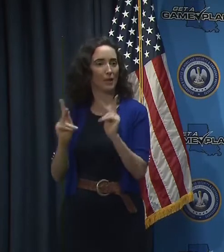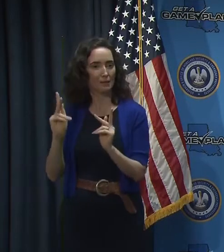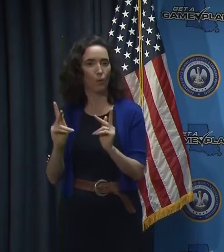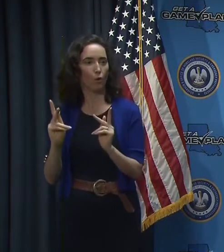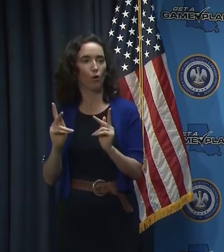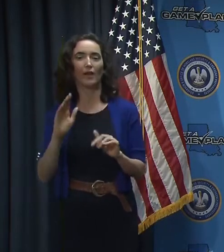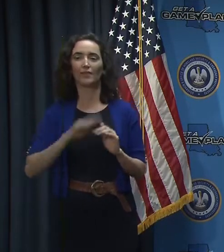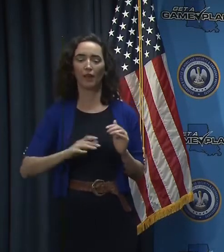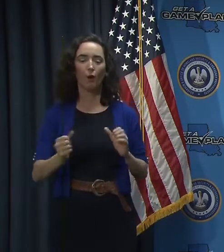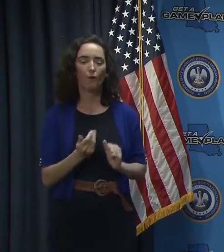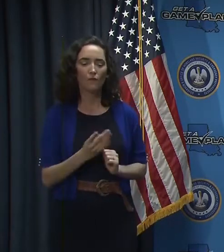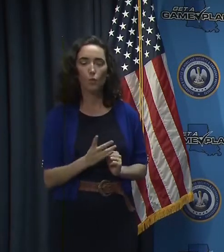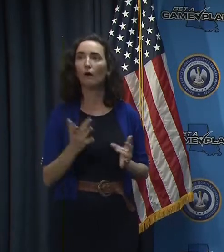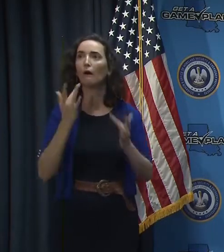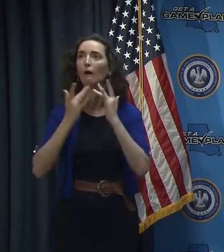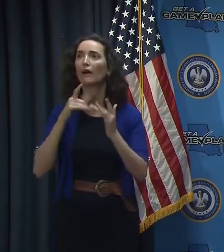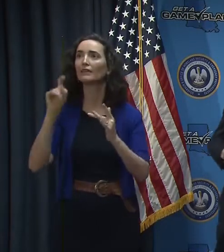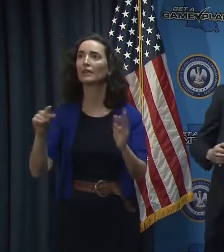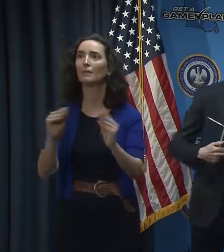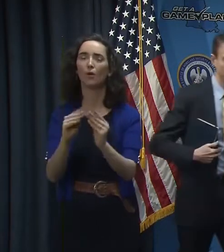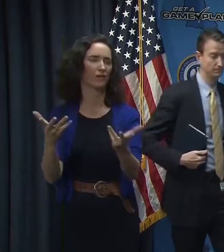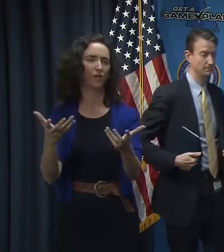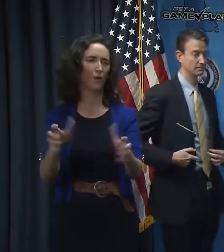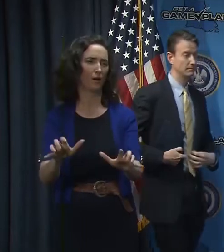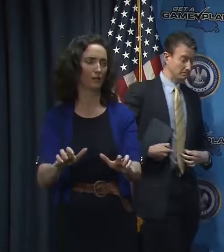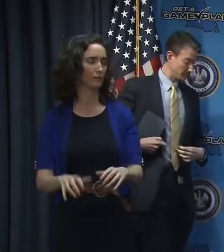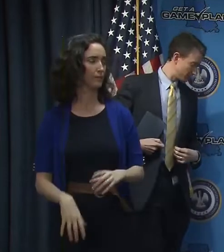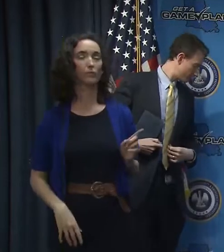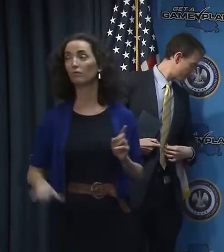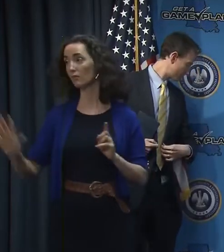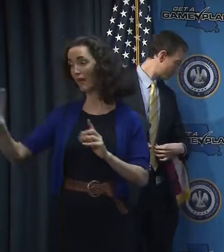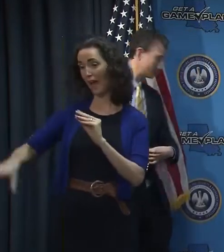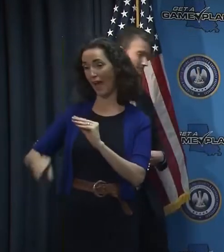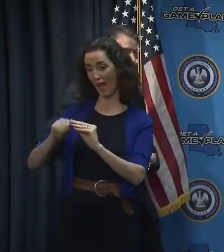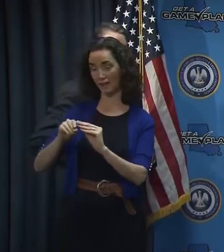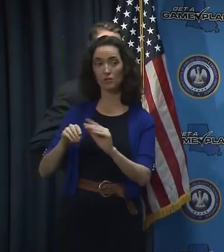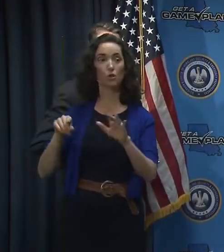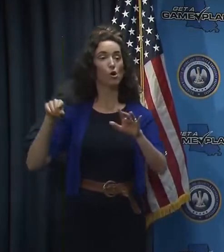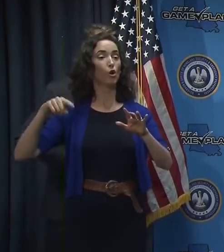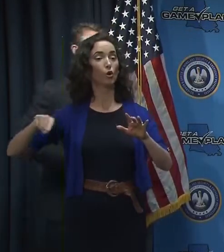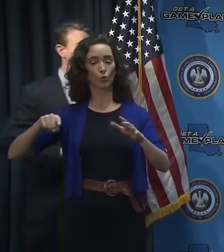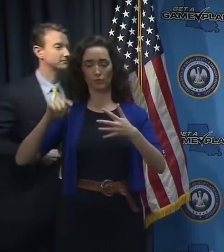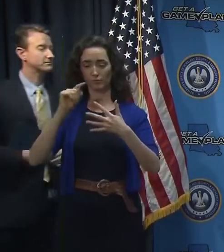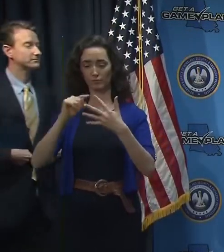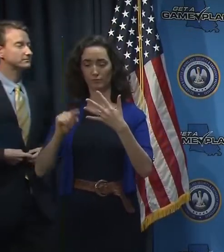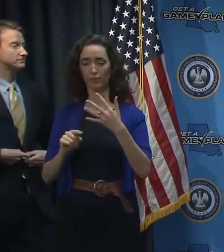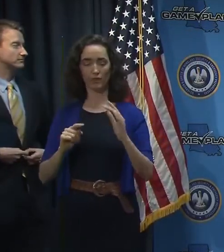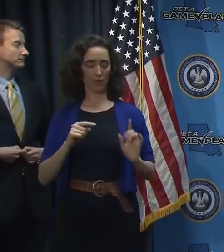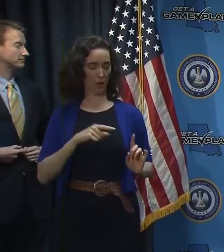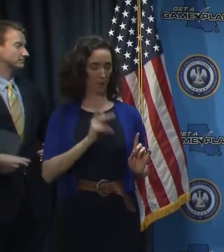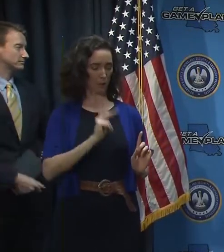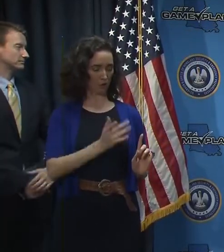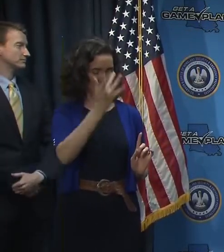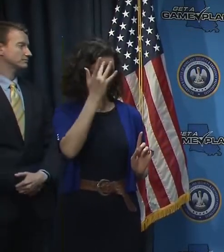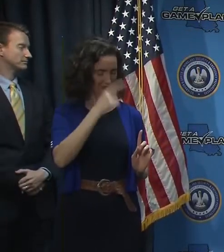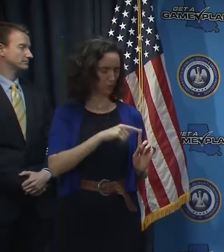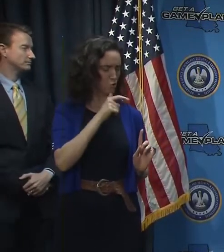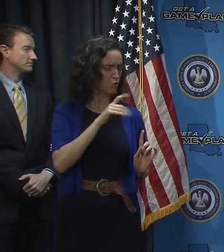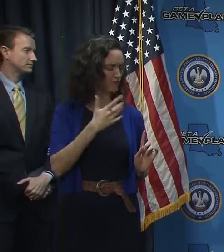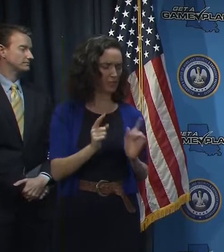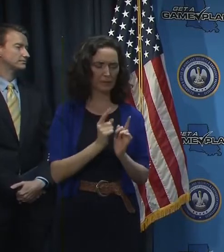the work that we need to do. Yeah, let me add something. So these are emergency protective measures when you do the contact tracing. So this is an